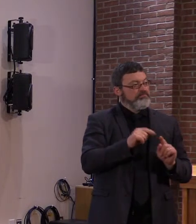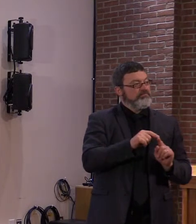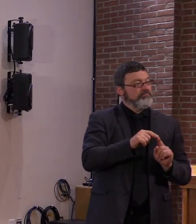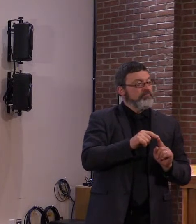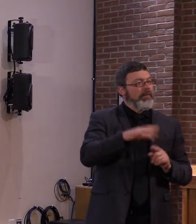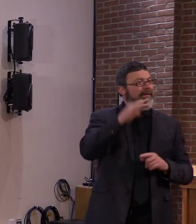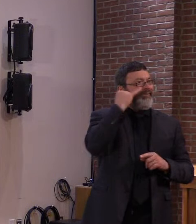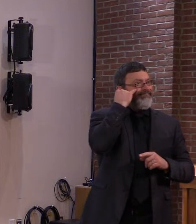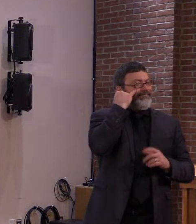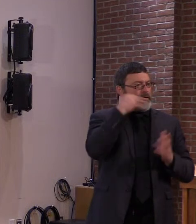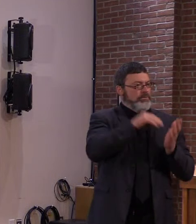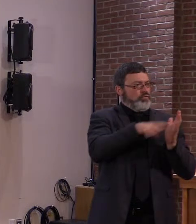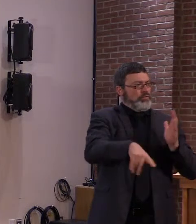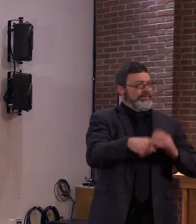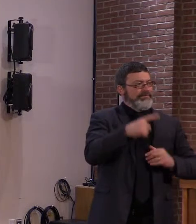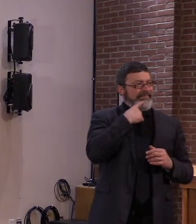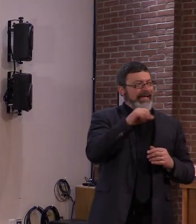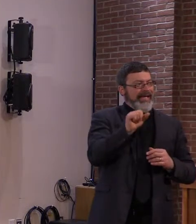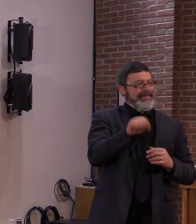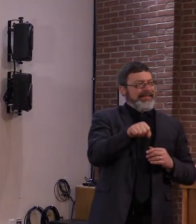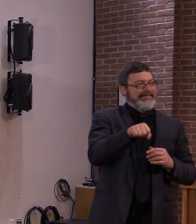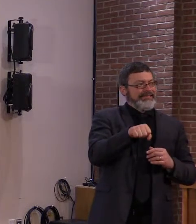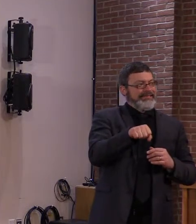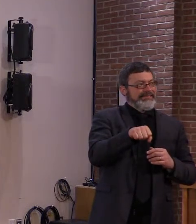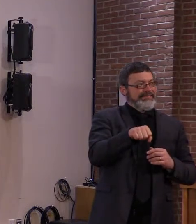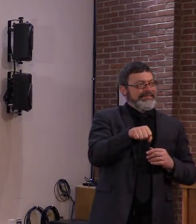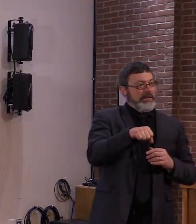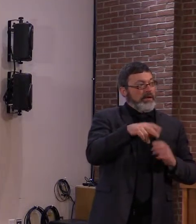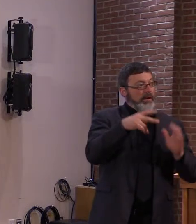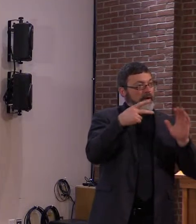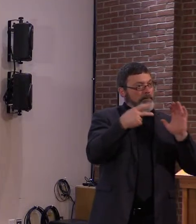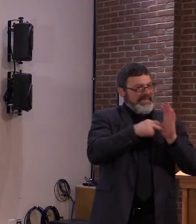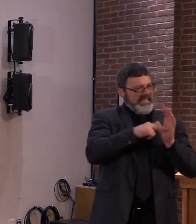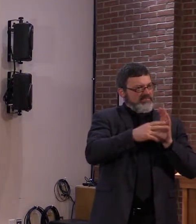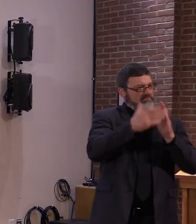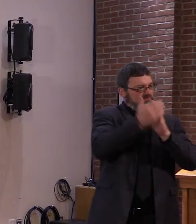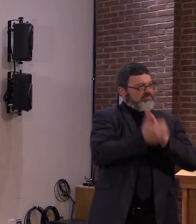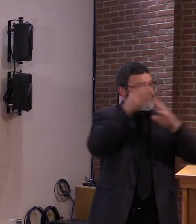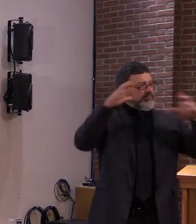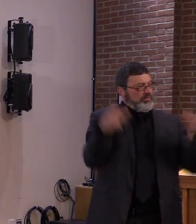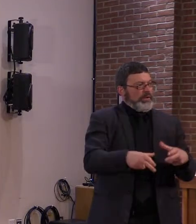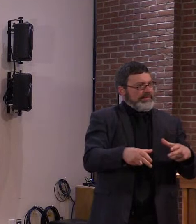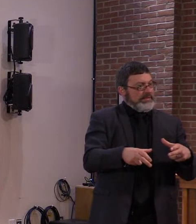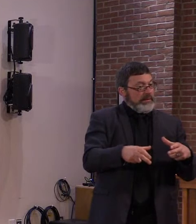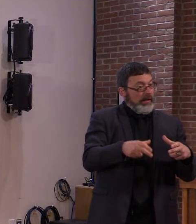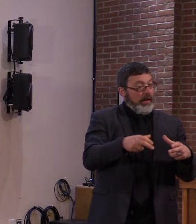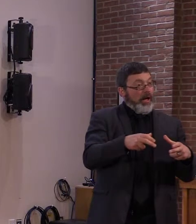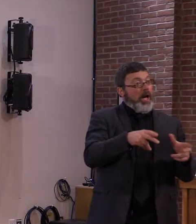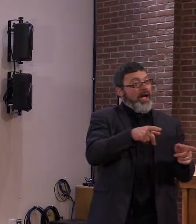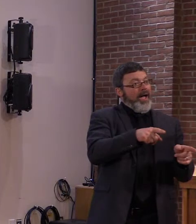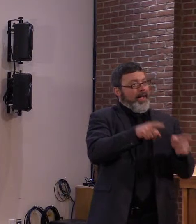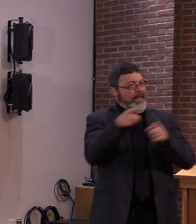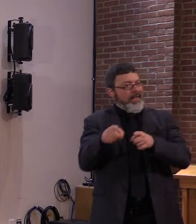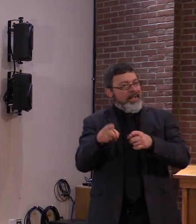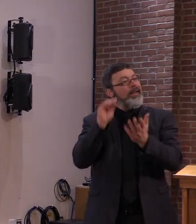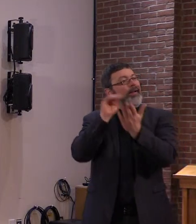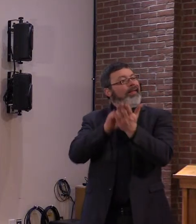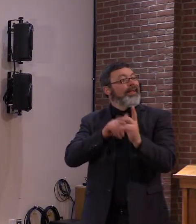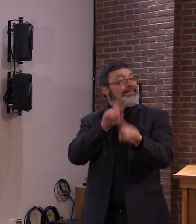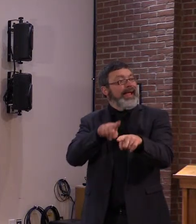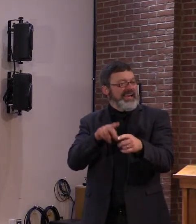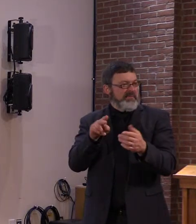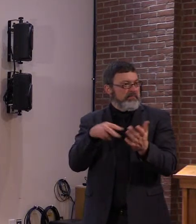Act, but certainly, has a focus on identifying those schools, particularly from a comprehensive needs perspective, so